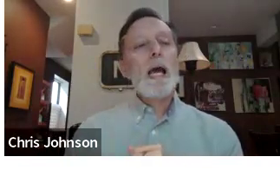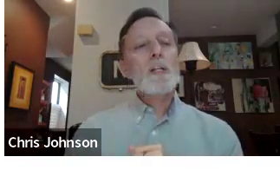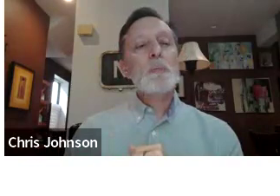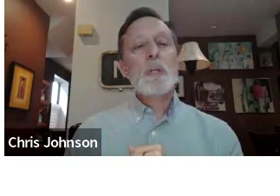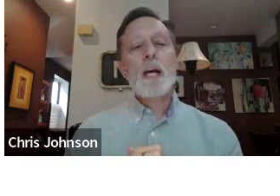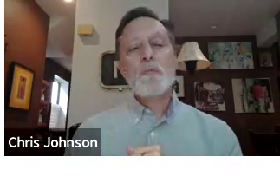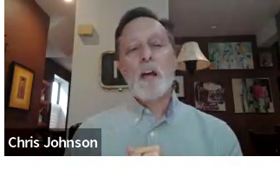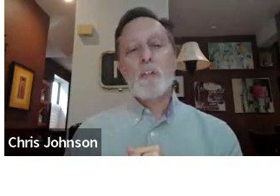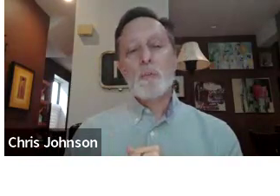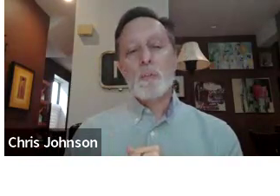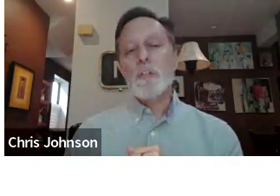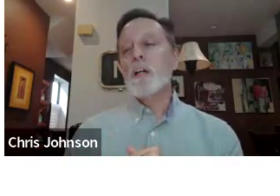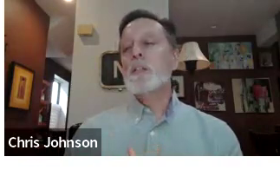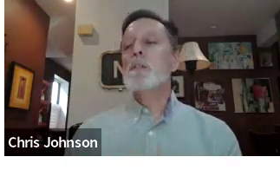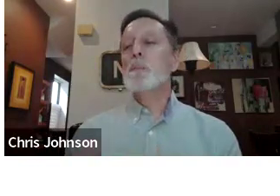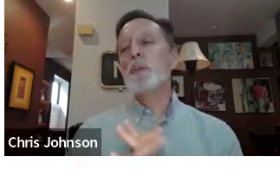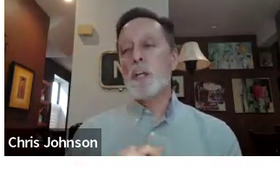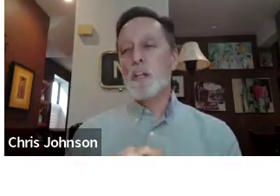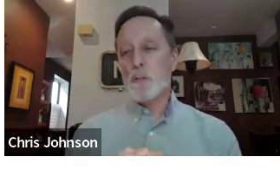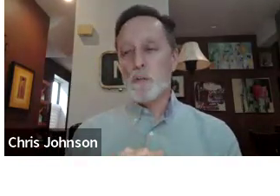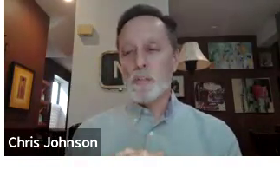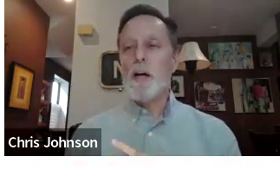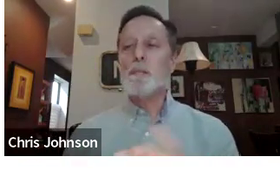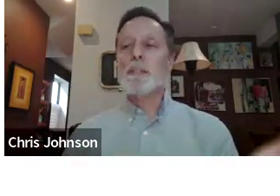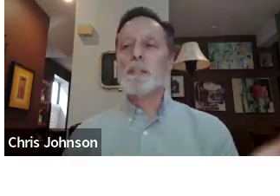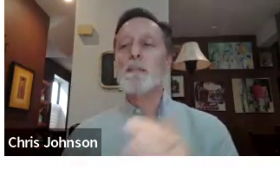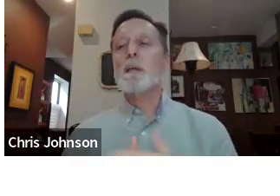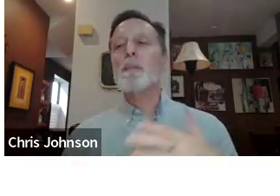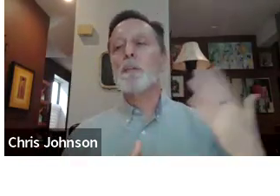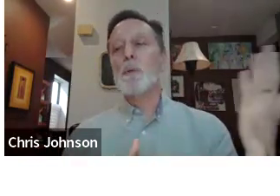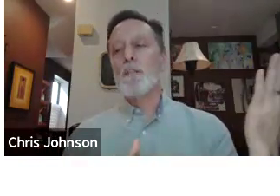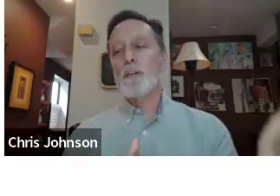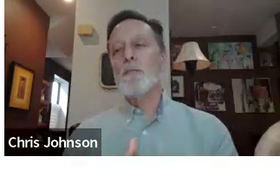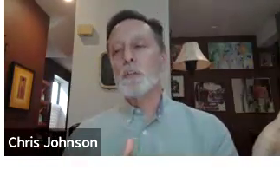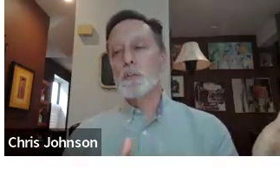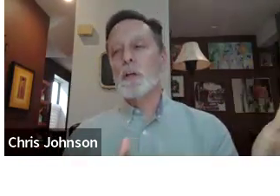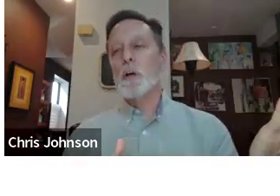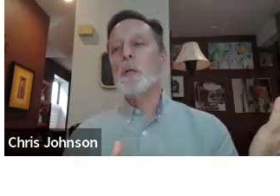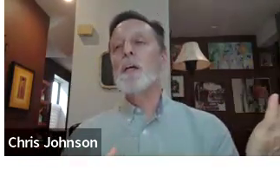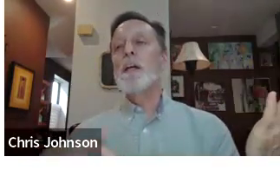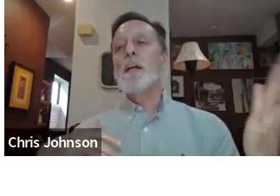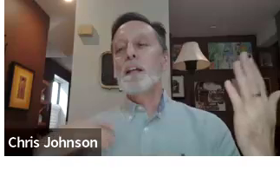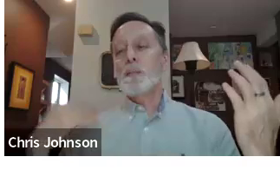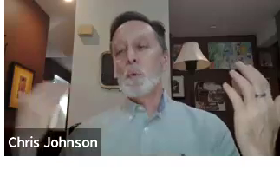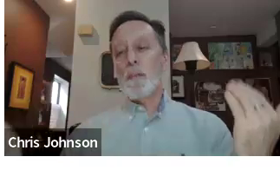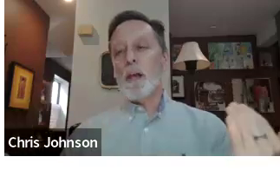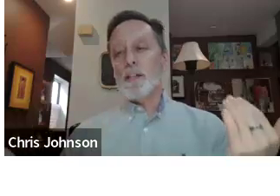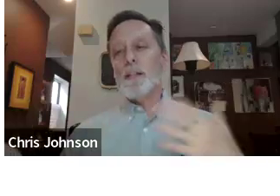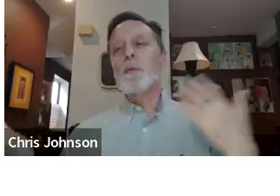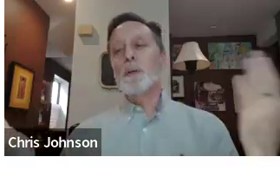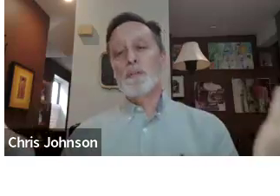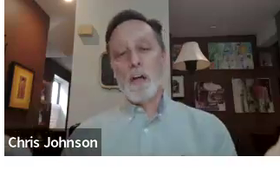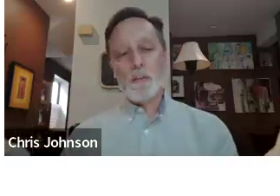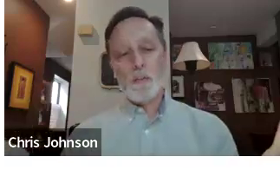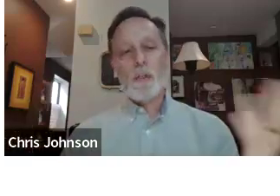it. Actual cash value deducts depreciation over time, saying that something you bought 5 years ago is worth